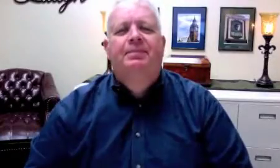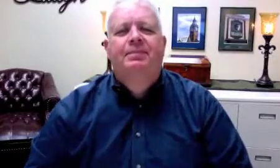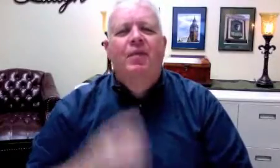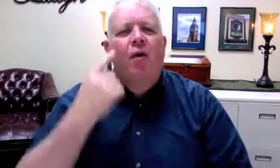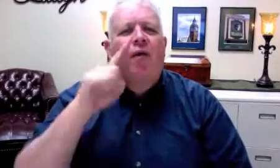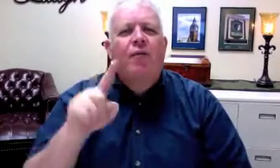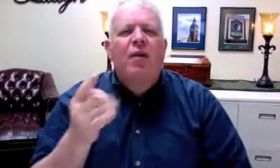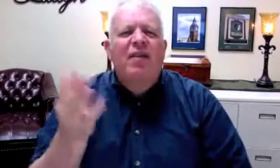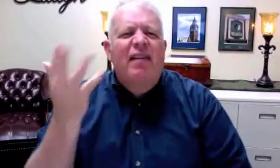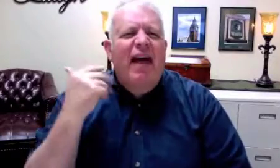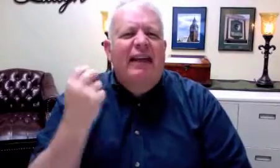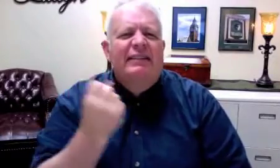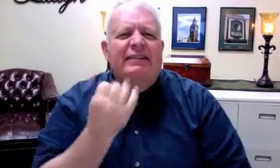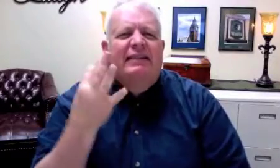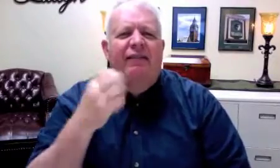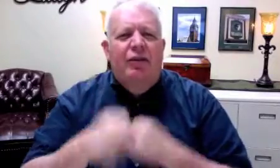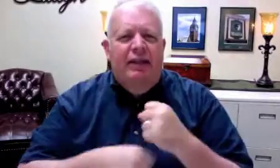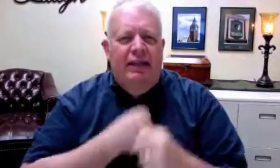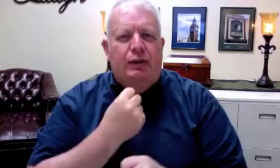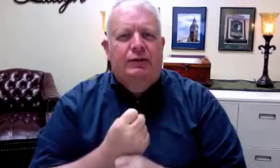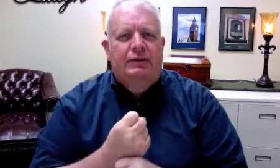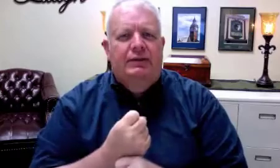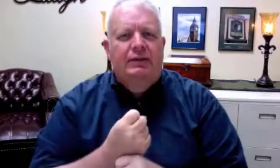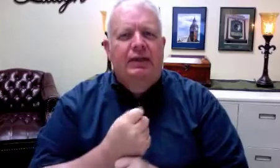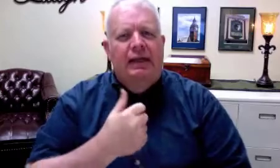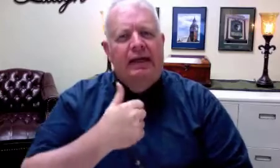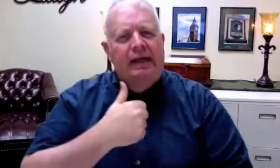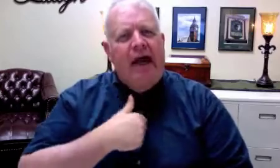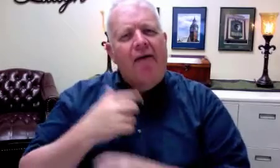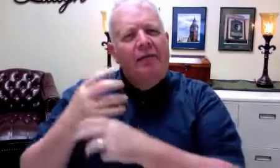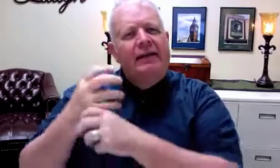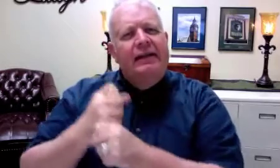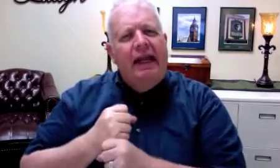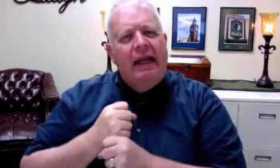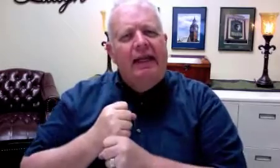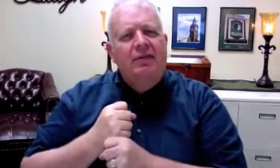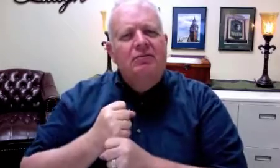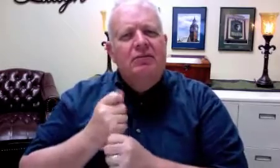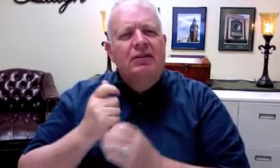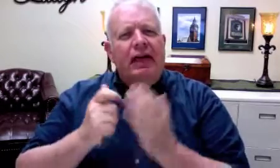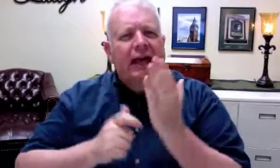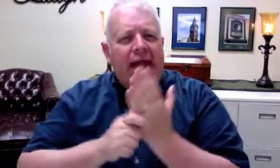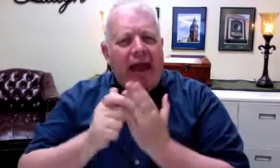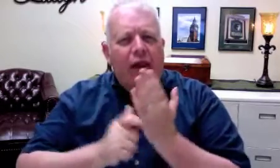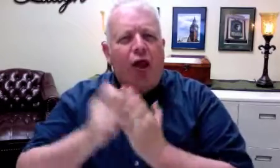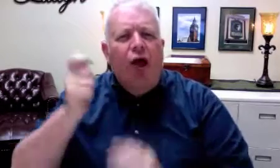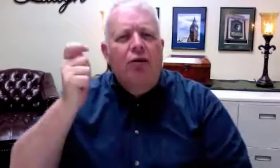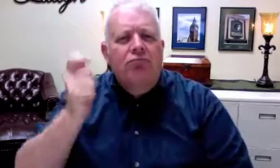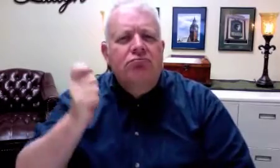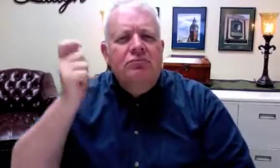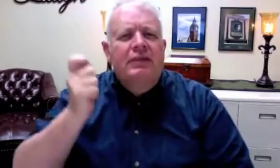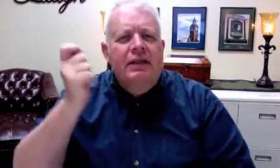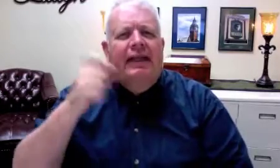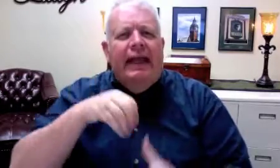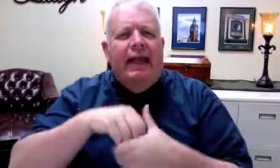For the last several years, I've been getting a catalog in the mail from